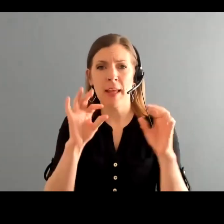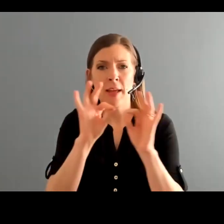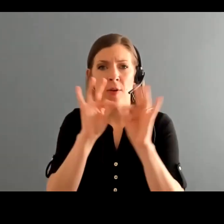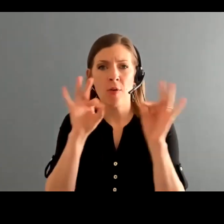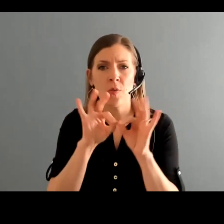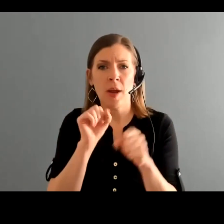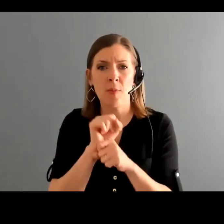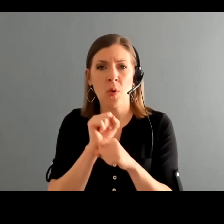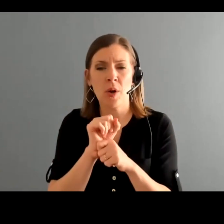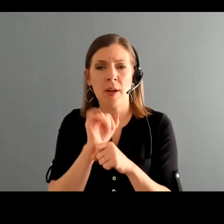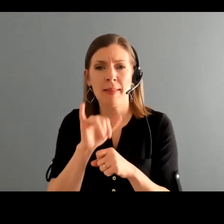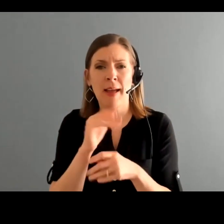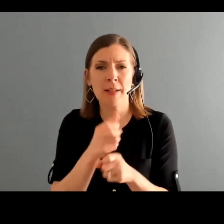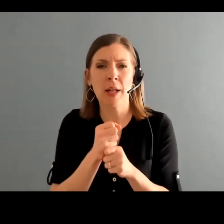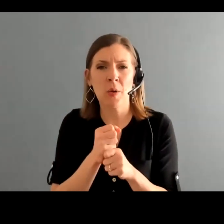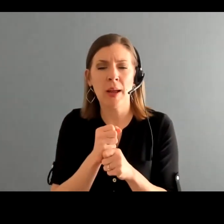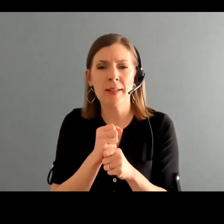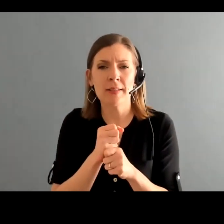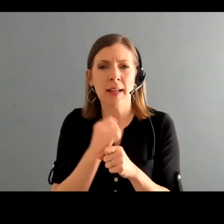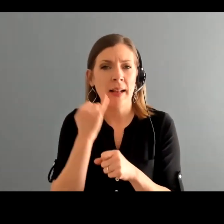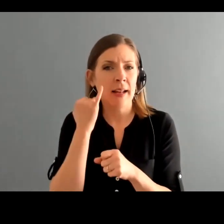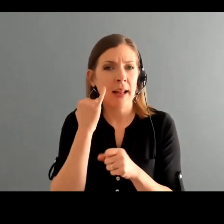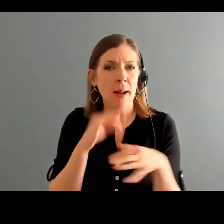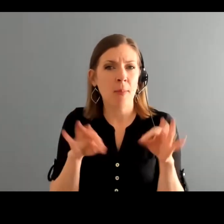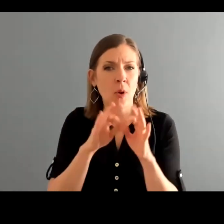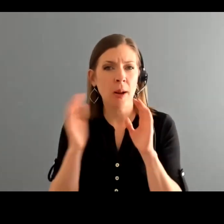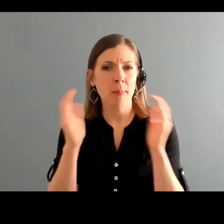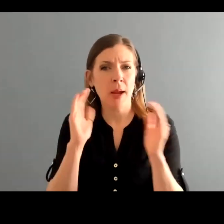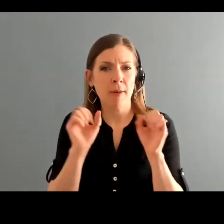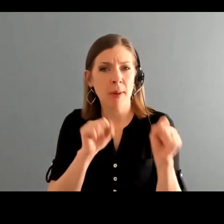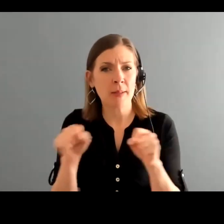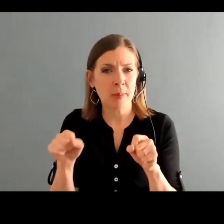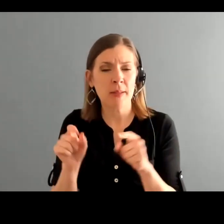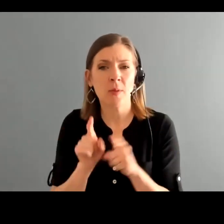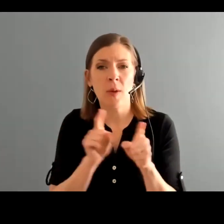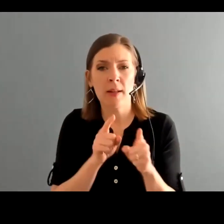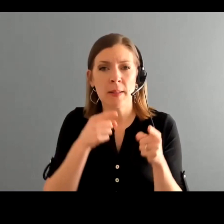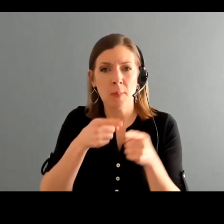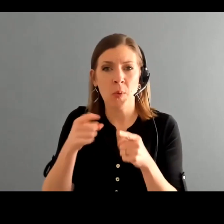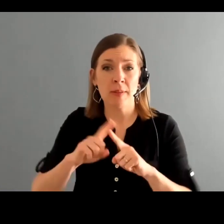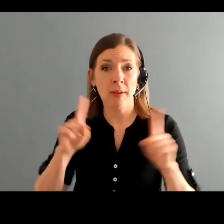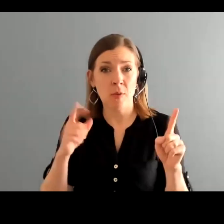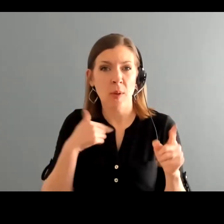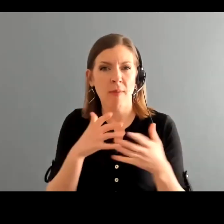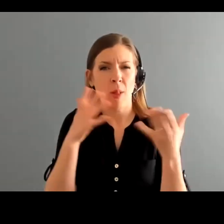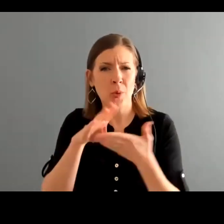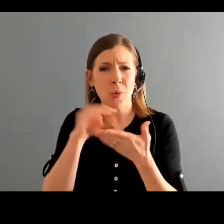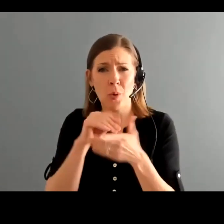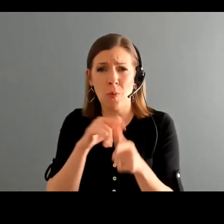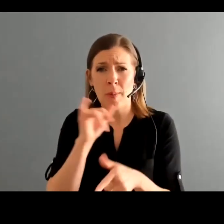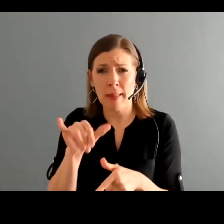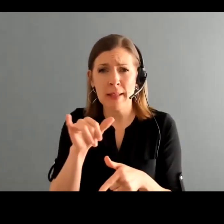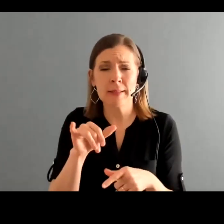that generates, I think, really important comparative possibilities as well as points of difference. So we have a lot to learn from this